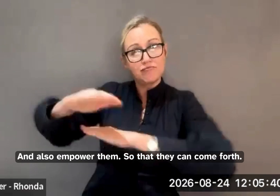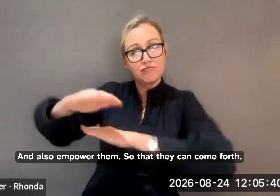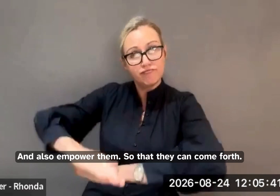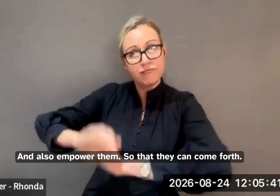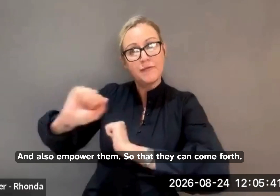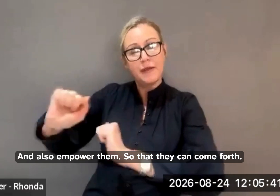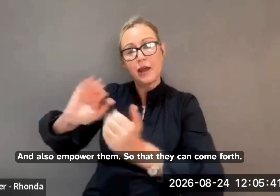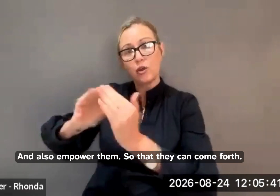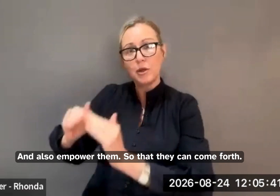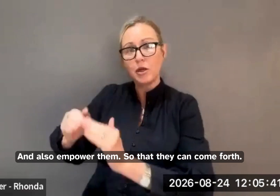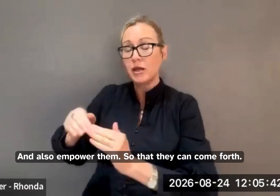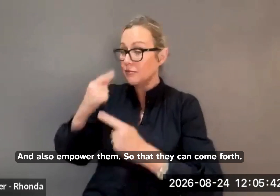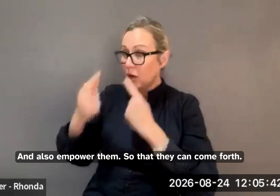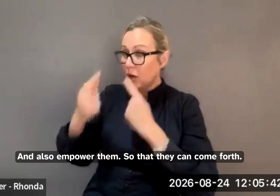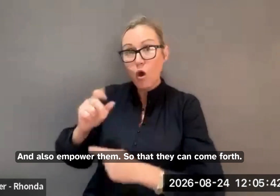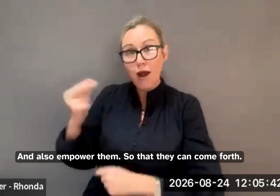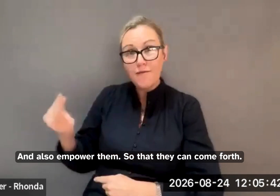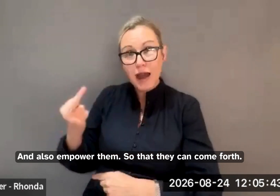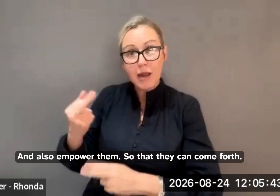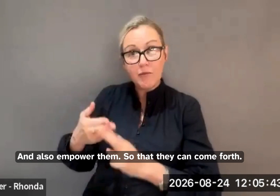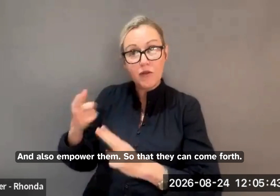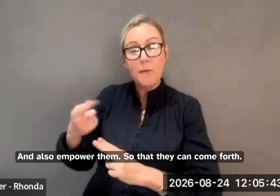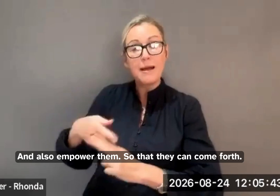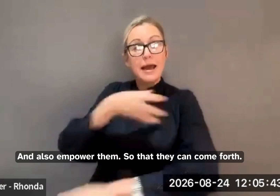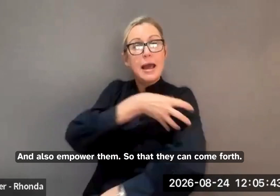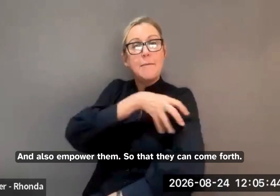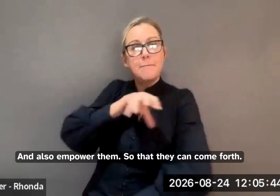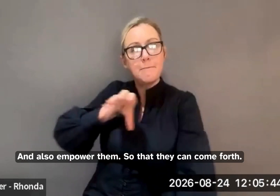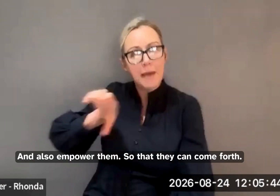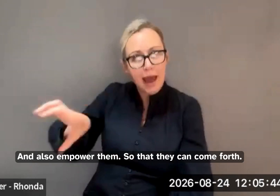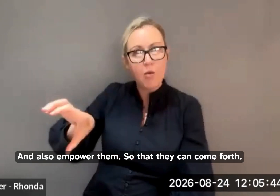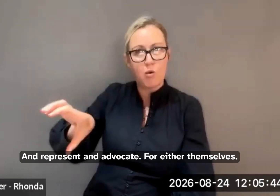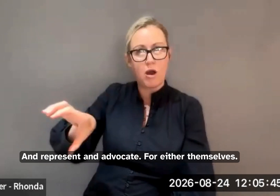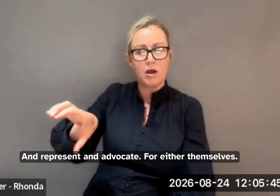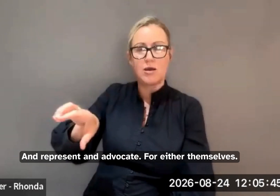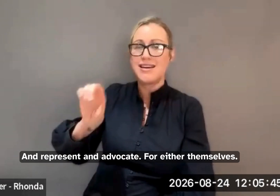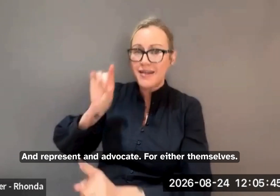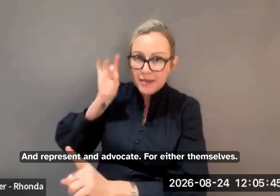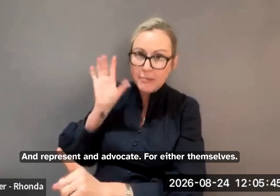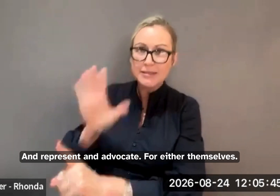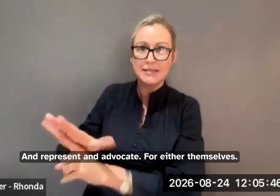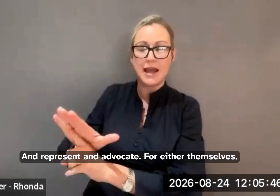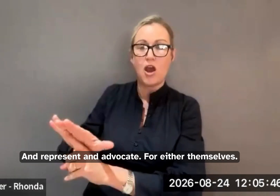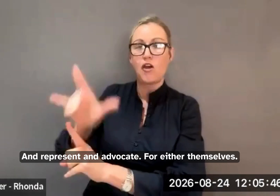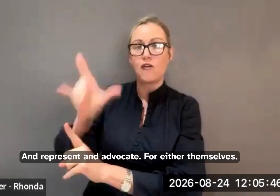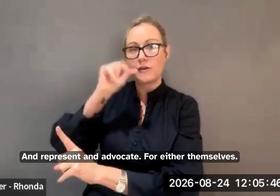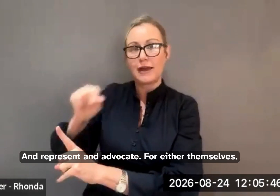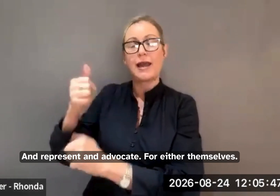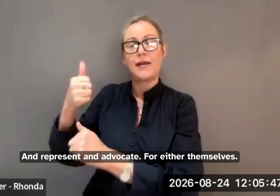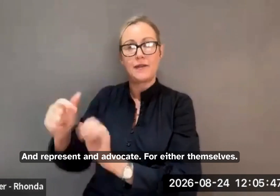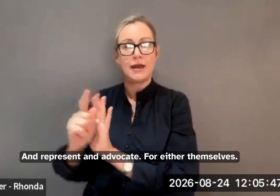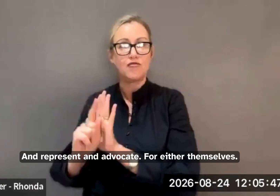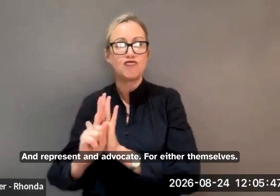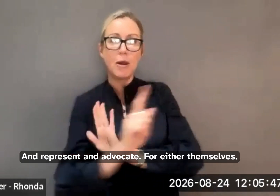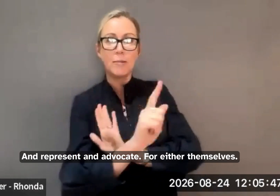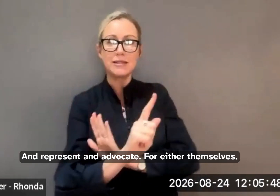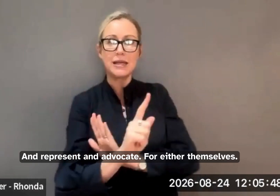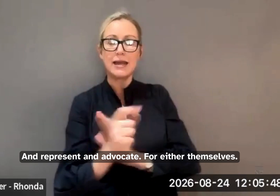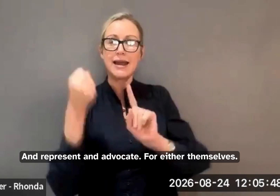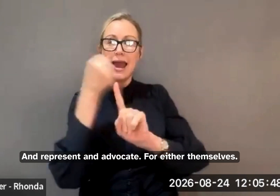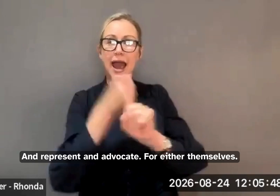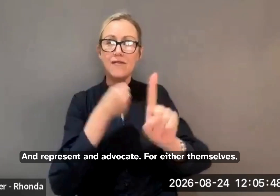them and also empower them so that they can come forth and represent and advocate for